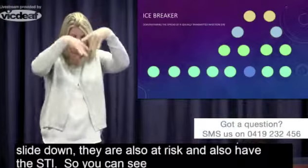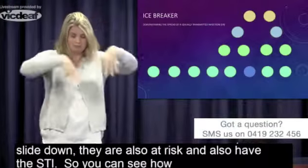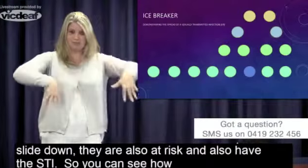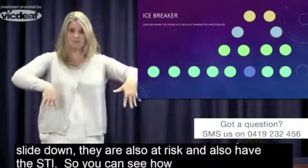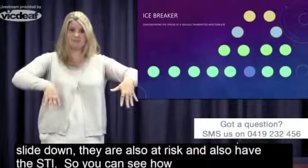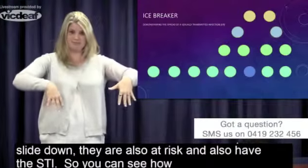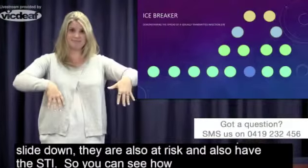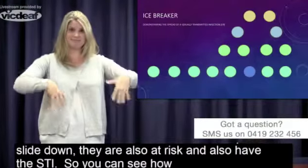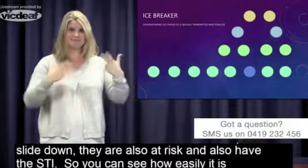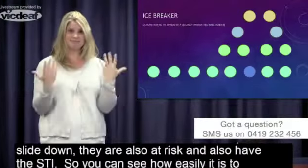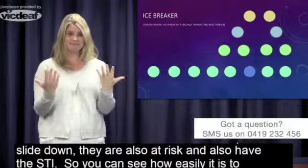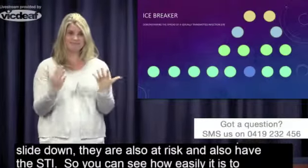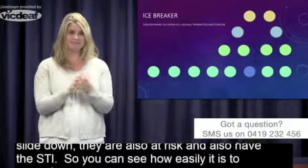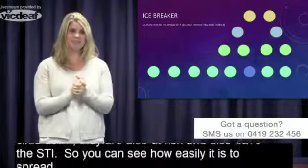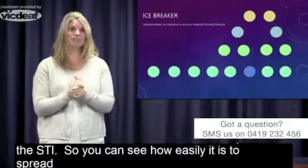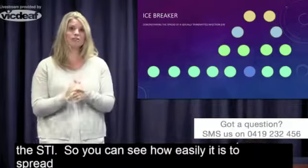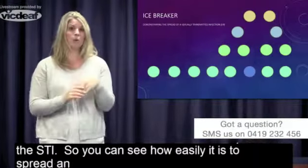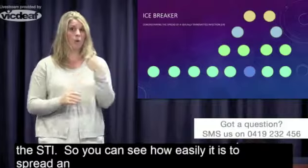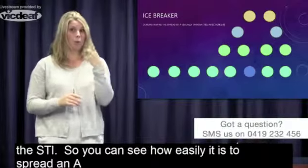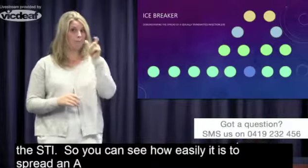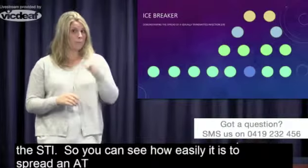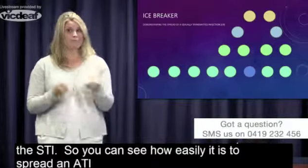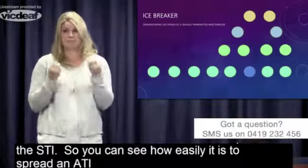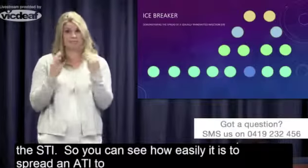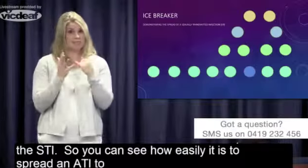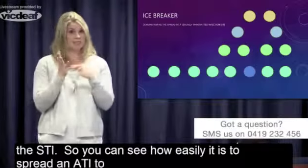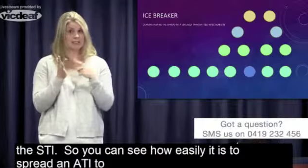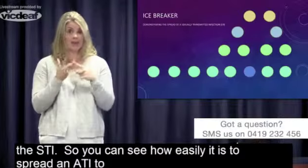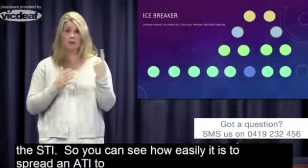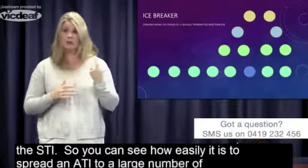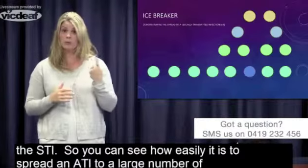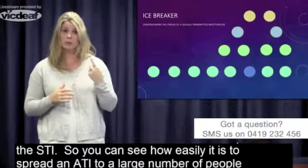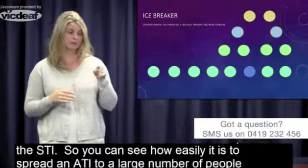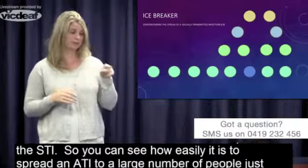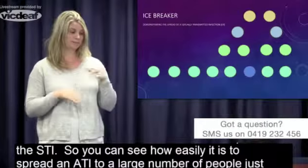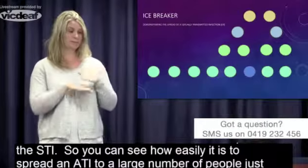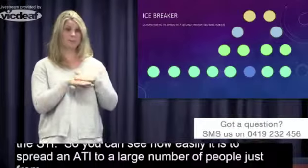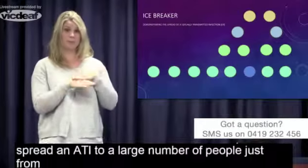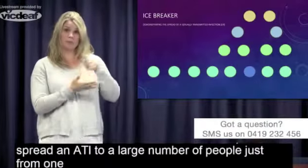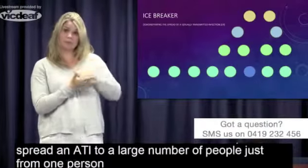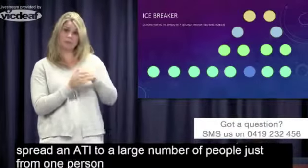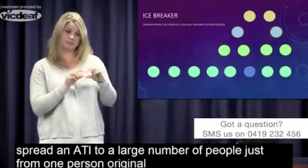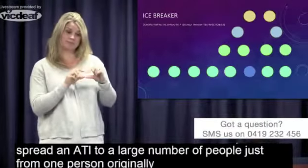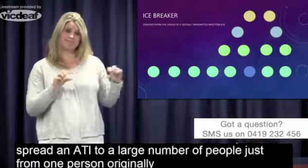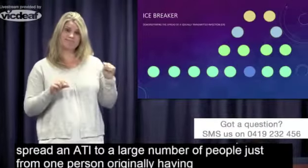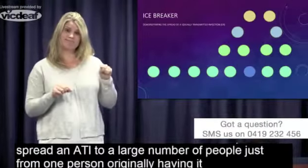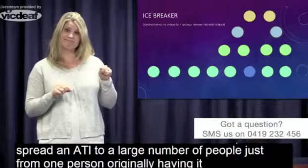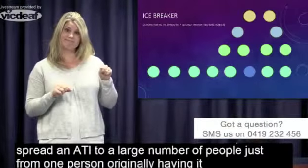to a large number of people just from one person originally having it. So the only one who doesn't have that STI is that one at the